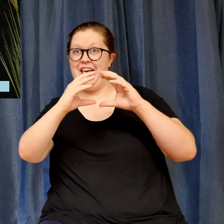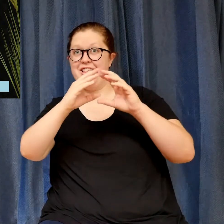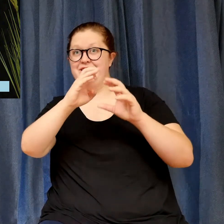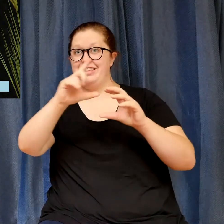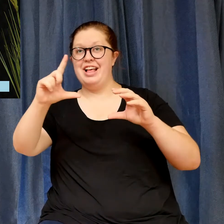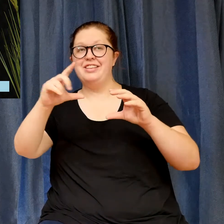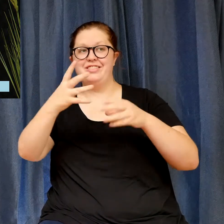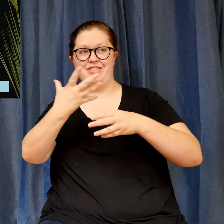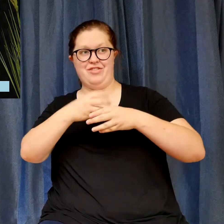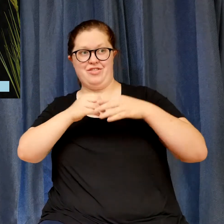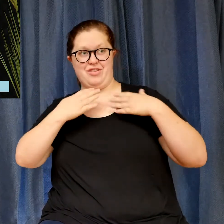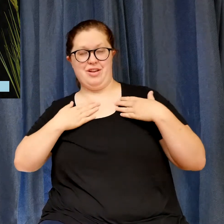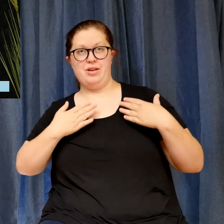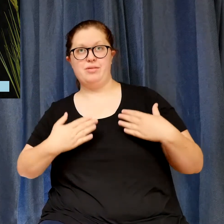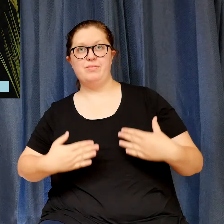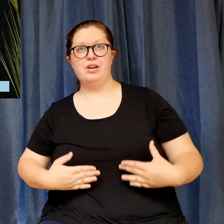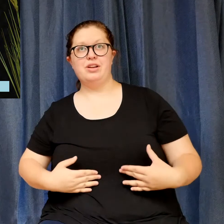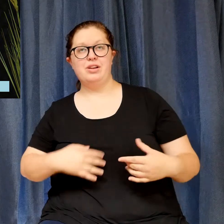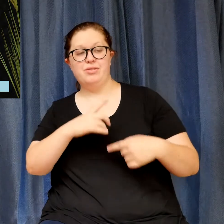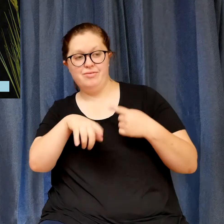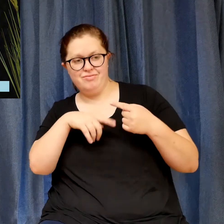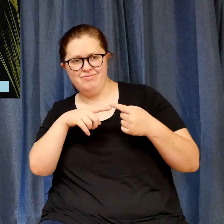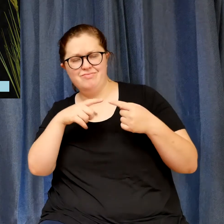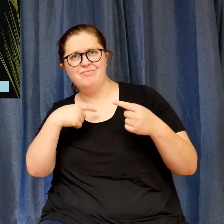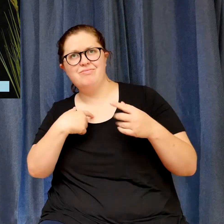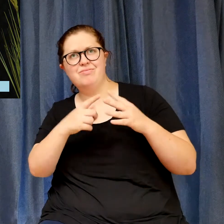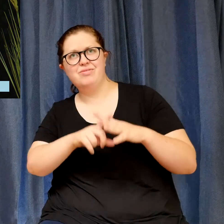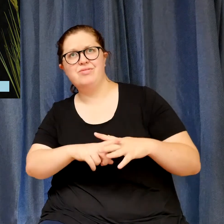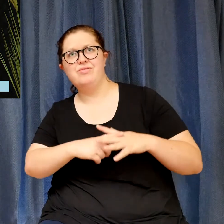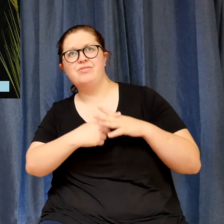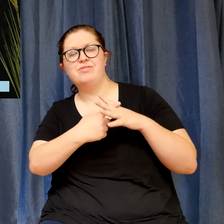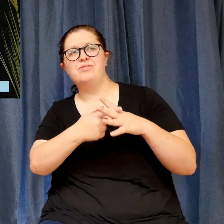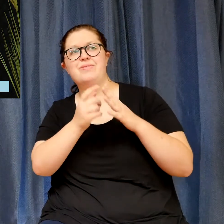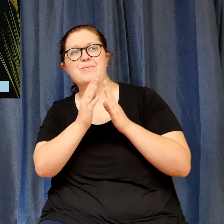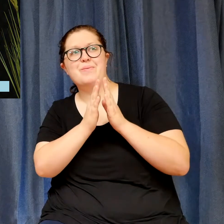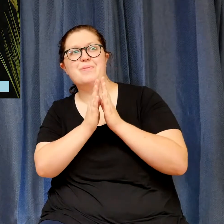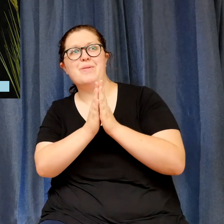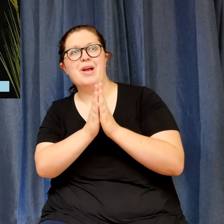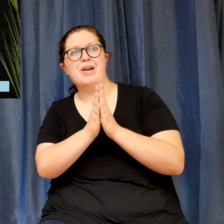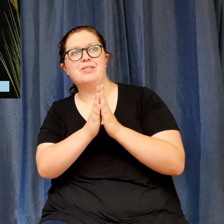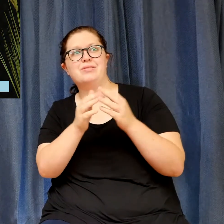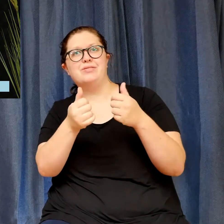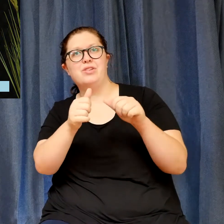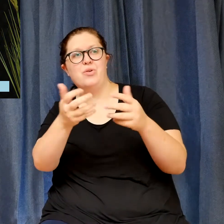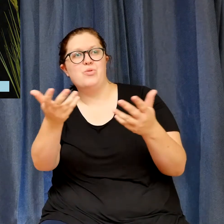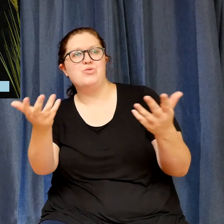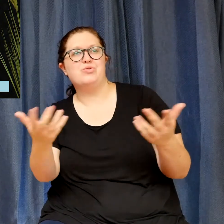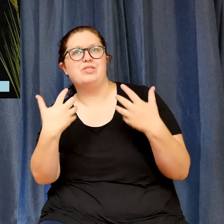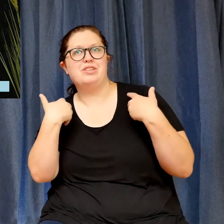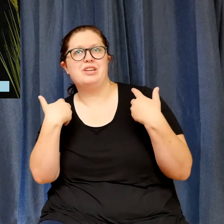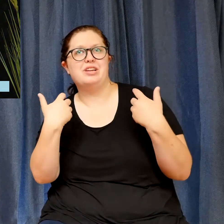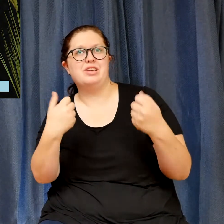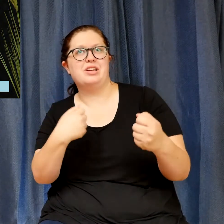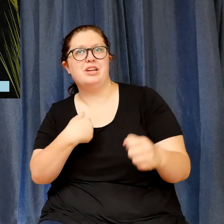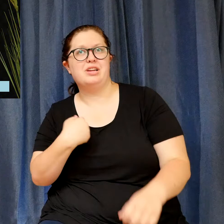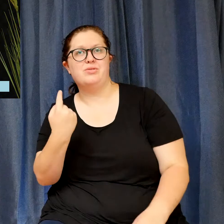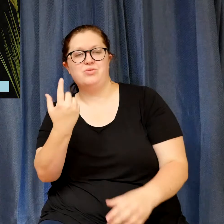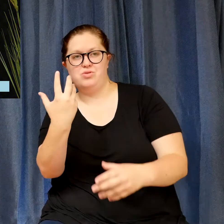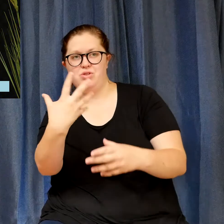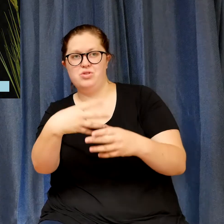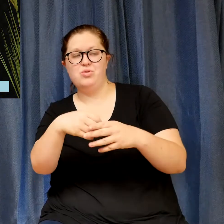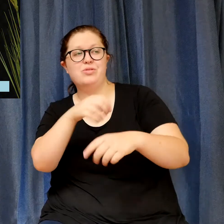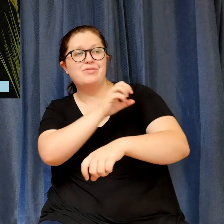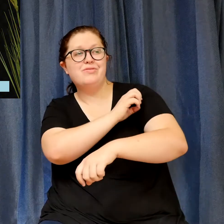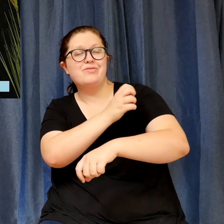our being, when I do a spiritual mind treatment, a prayer, affirmative prayer for healing, I always include